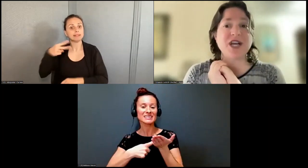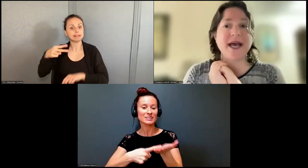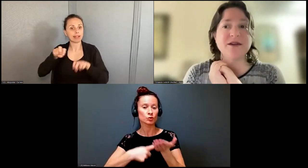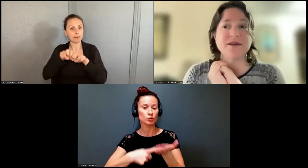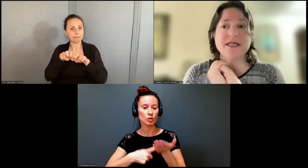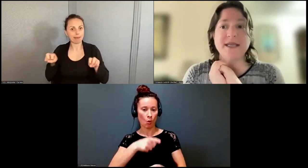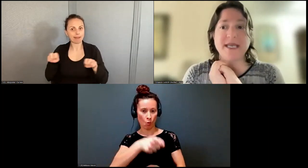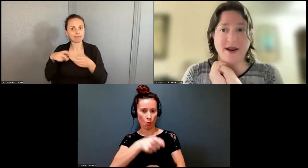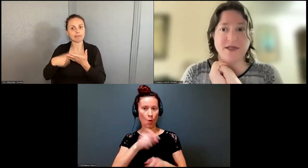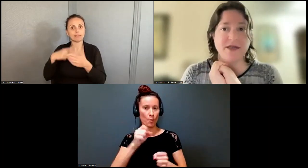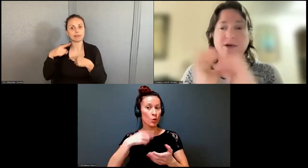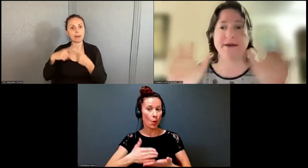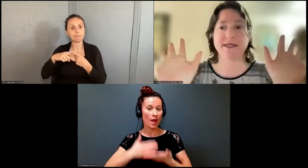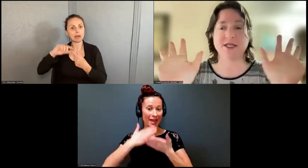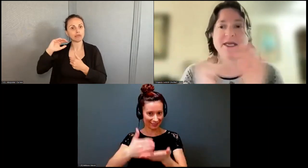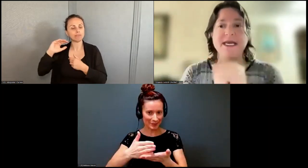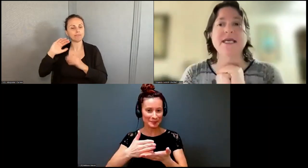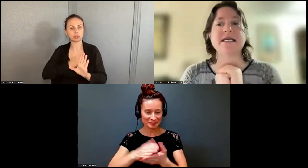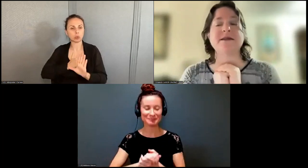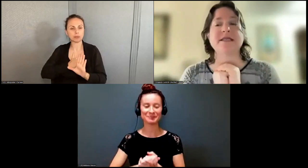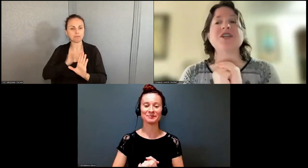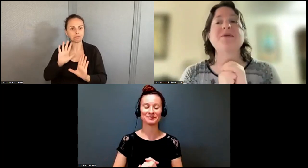about care